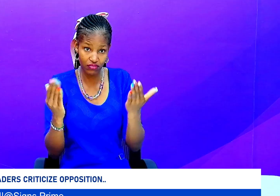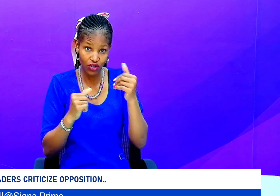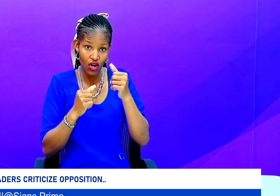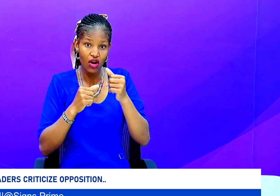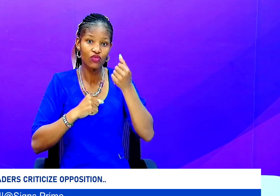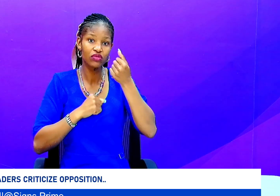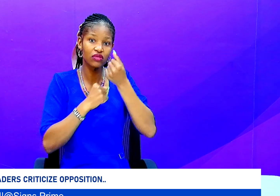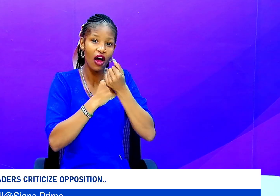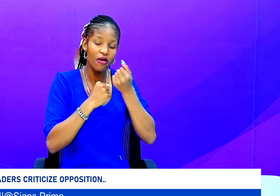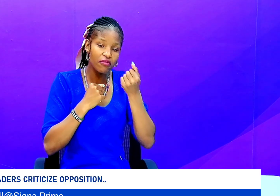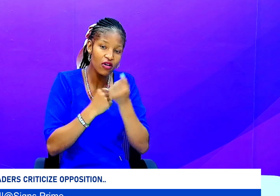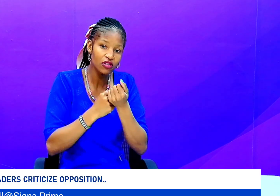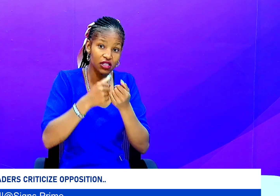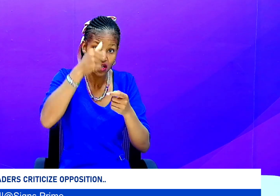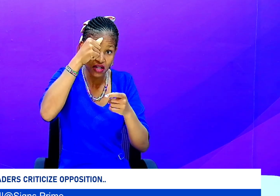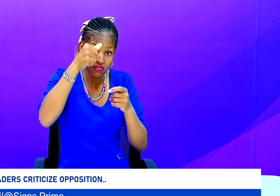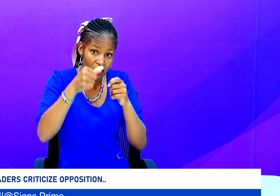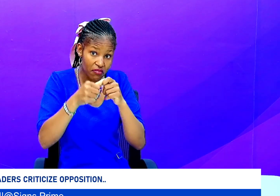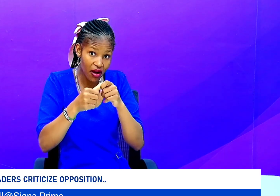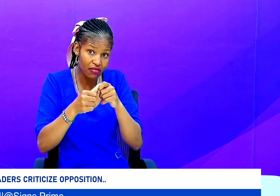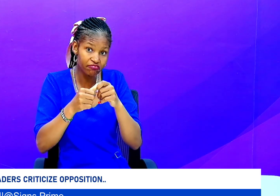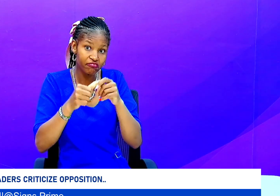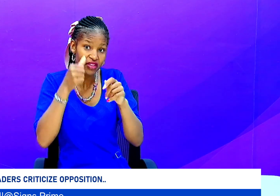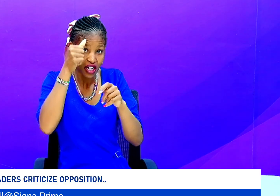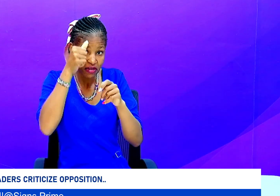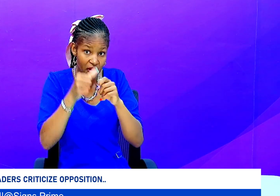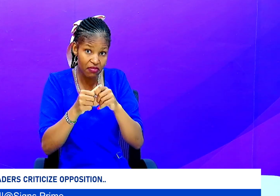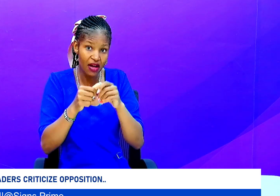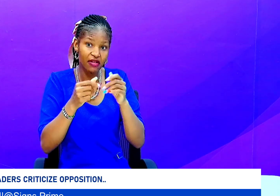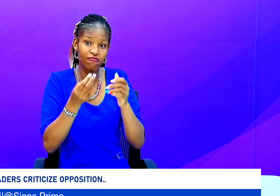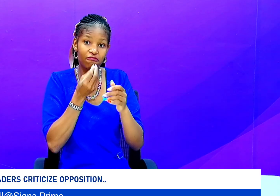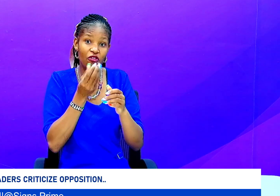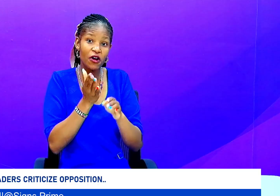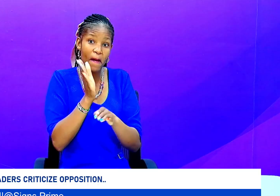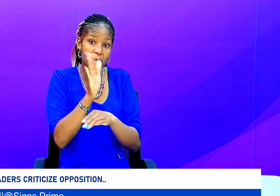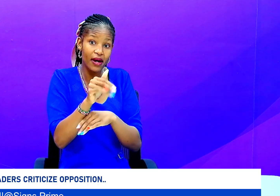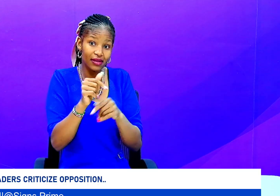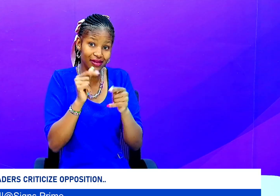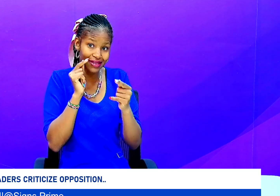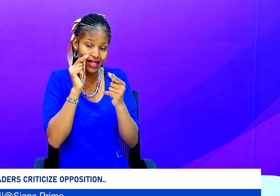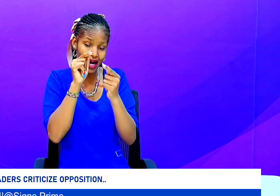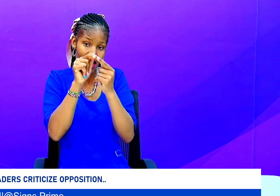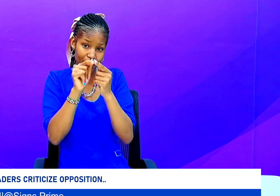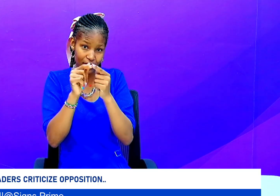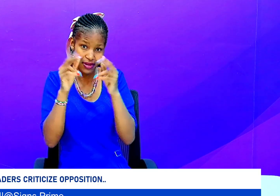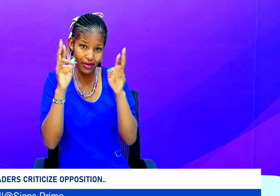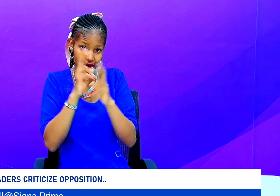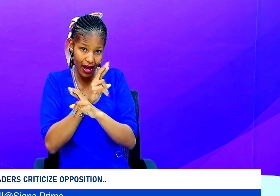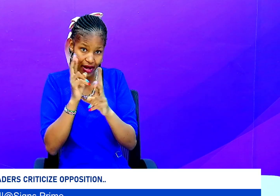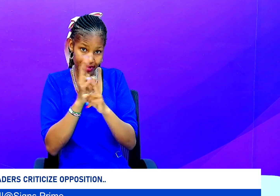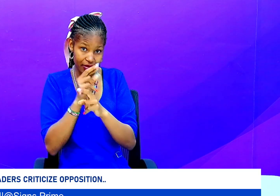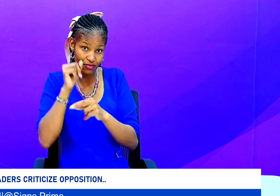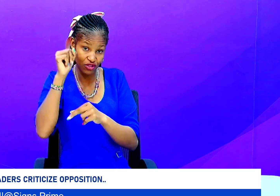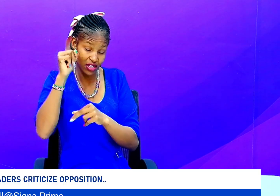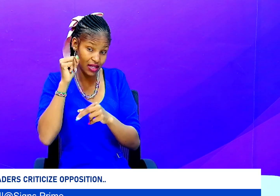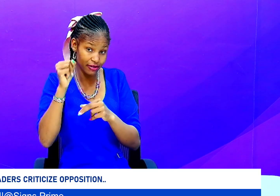They further called for calm and urged their supporters to remain steadfast amid rising